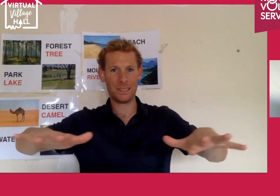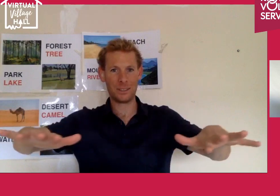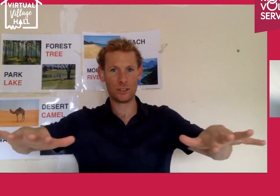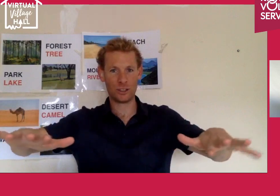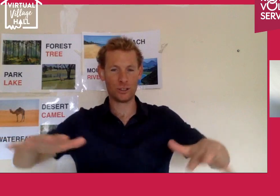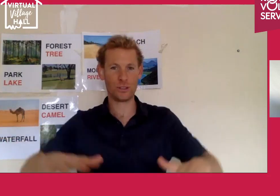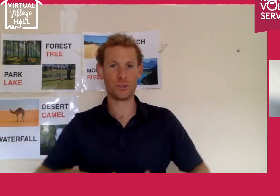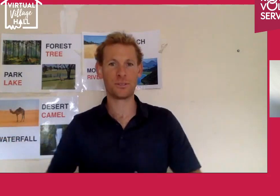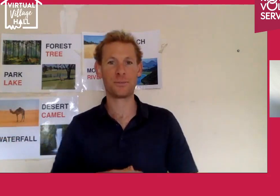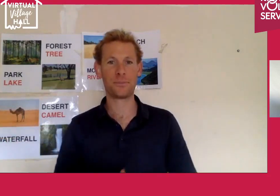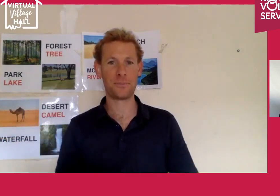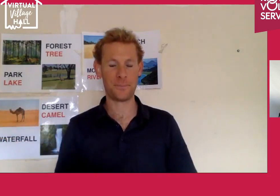Beach.